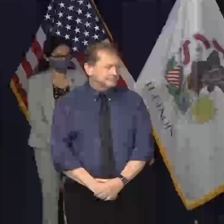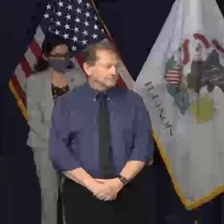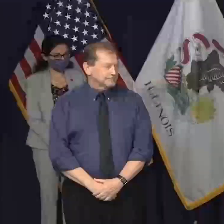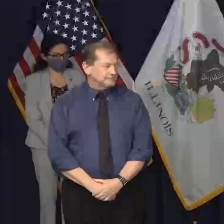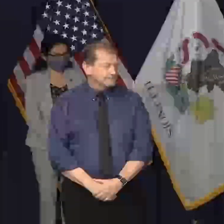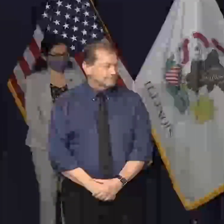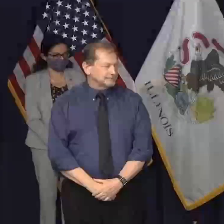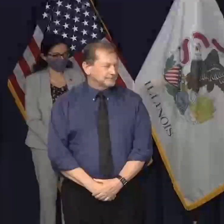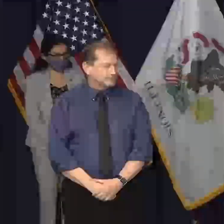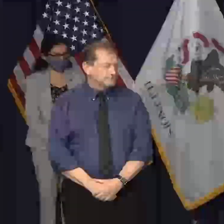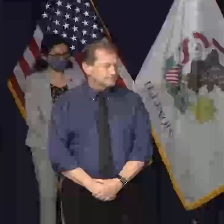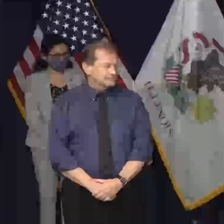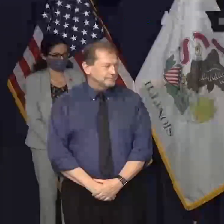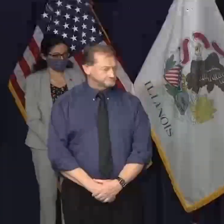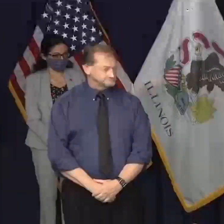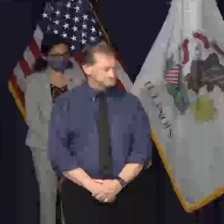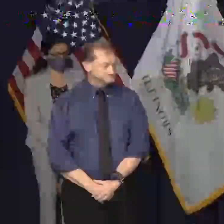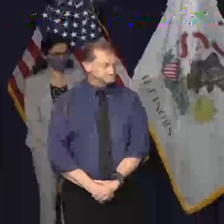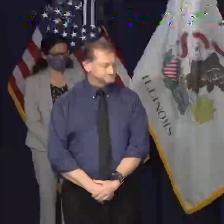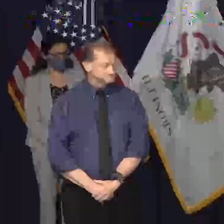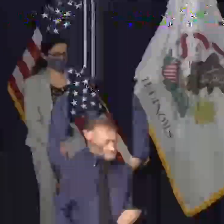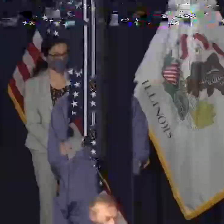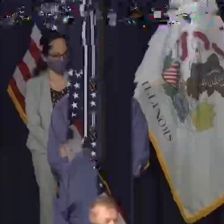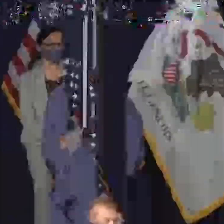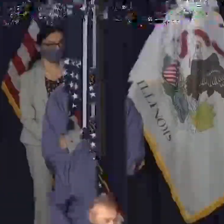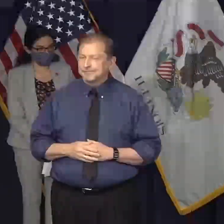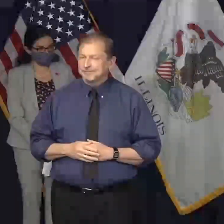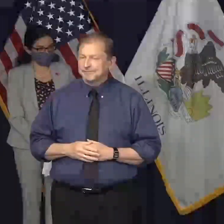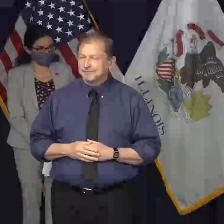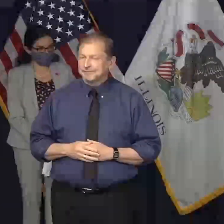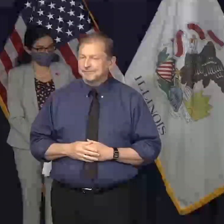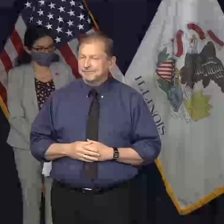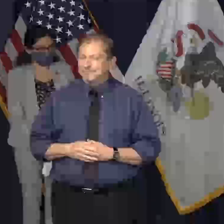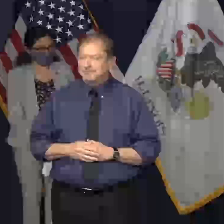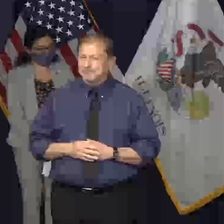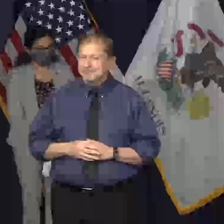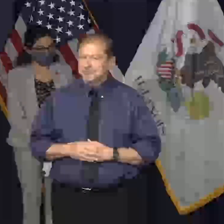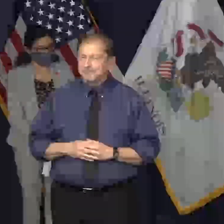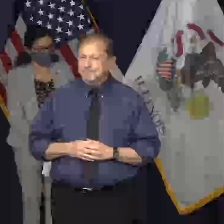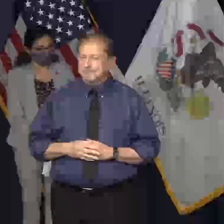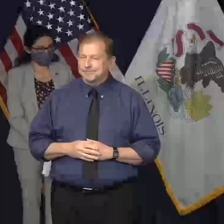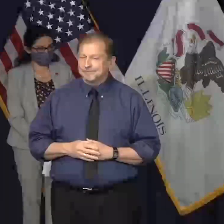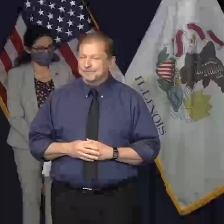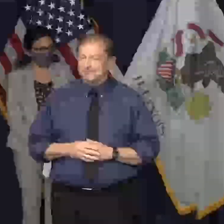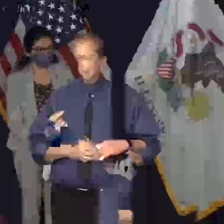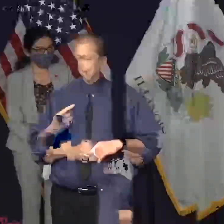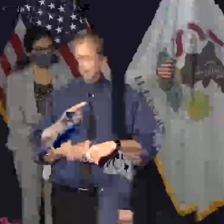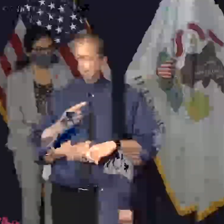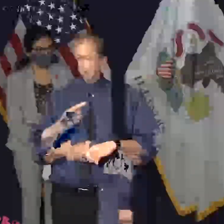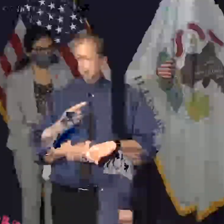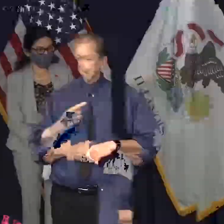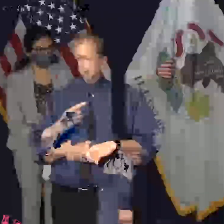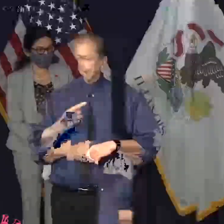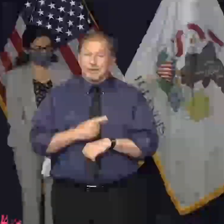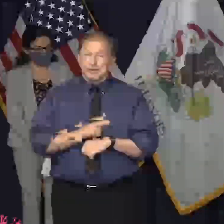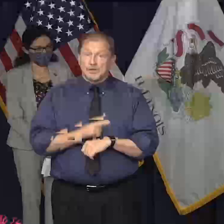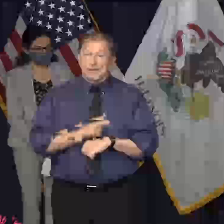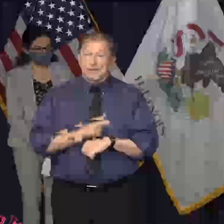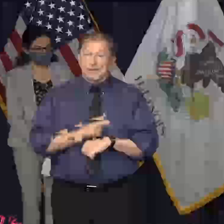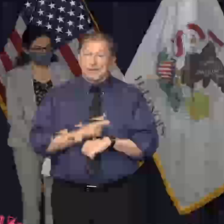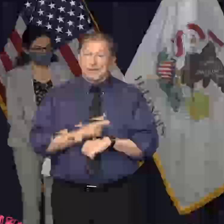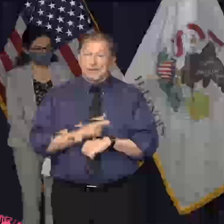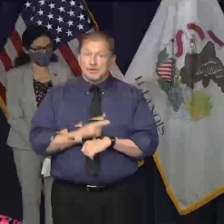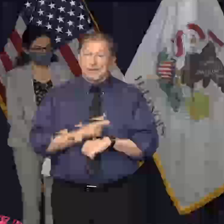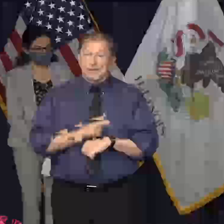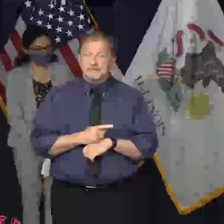Thank you, Governor, and good afternoon, everyone. So for today, we have, over the last 24